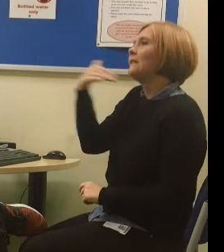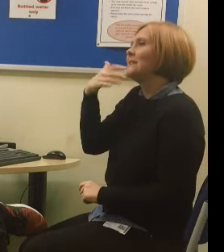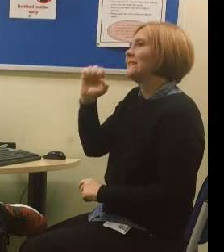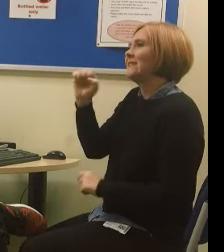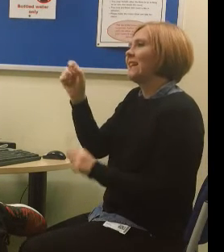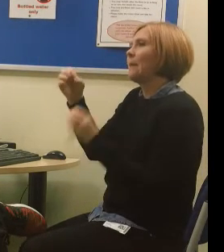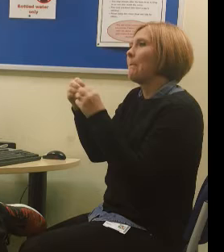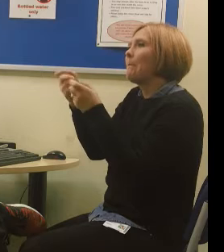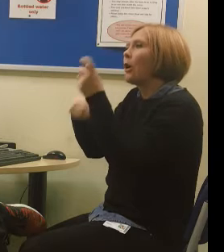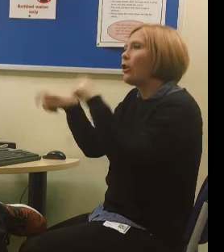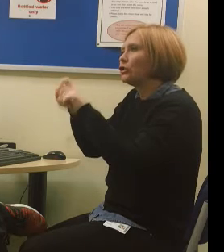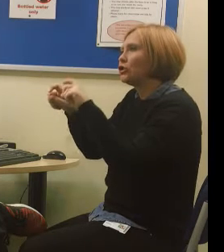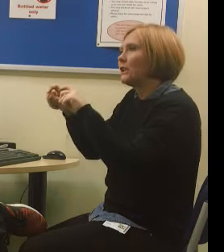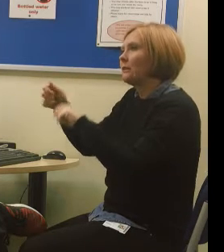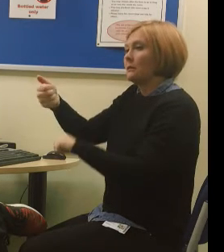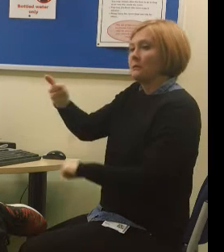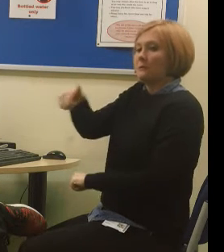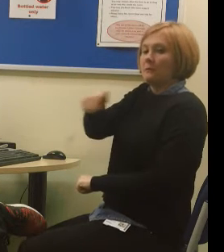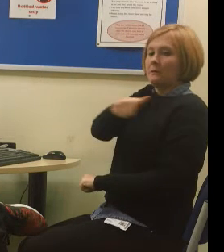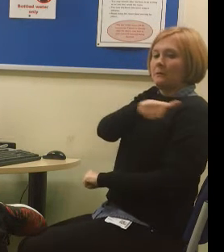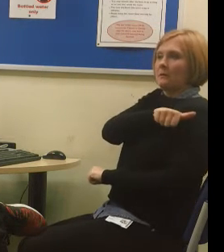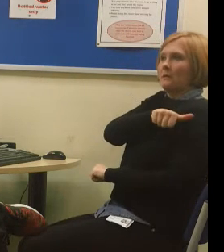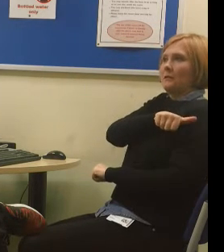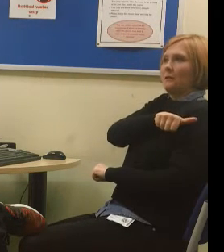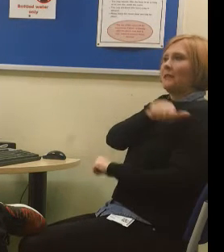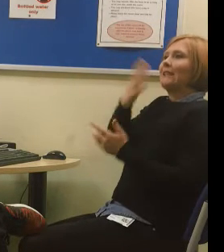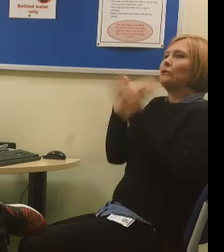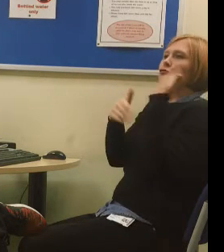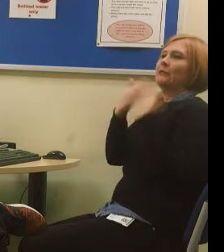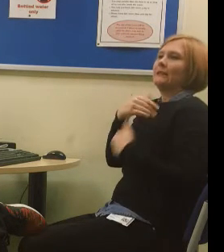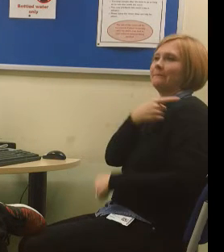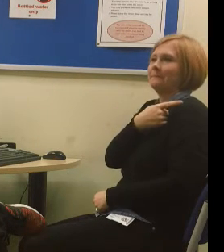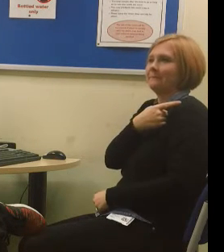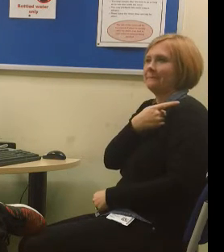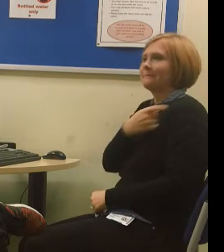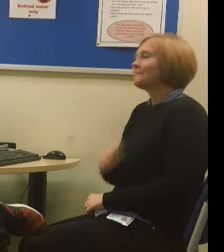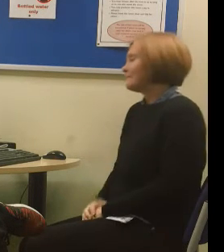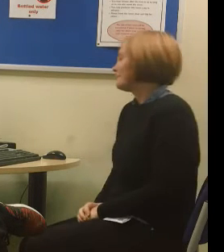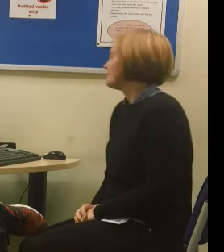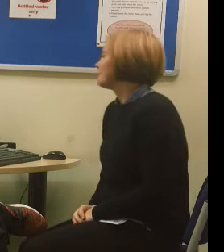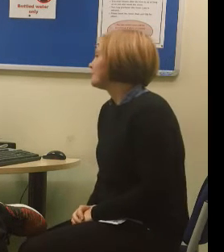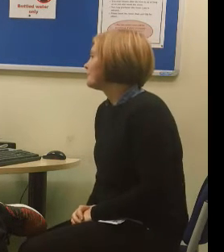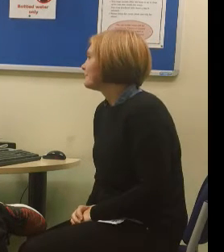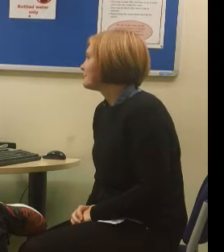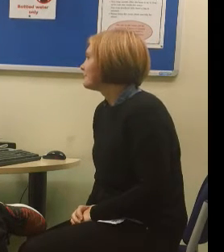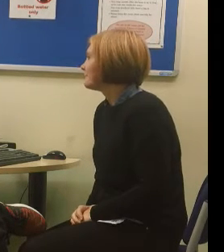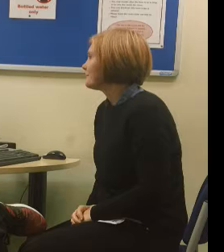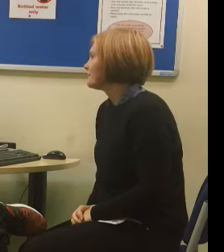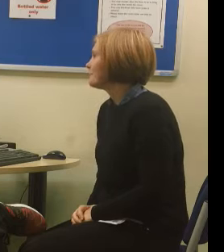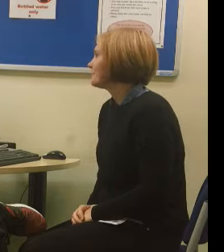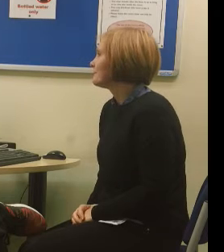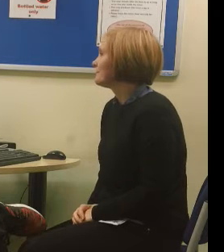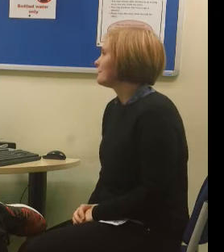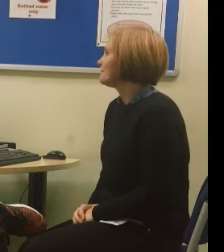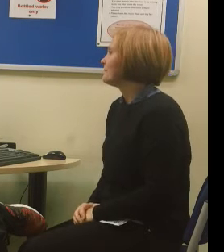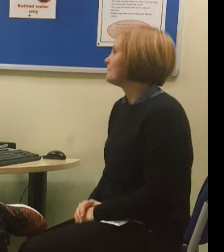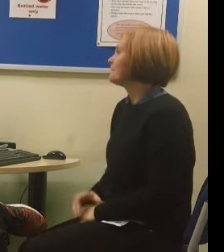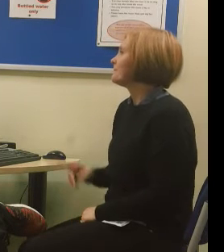run through to 999 at the very end, which is the history section. We've got lots of different sections of stock here in the